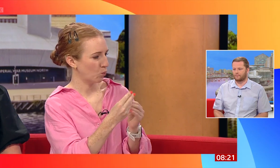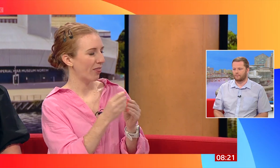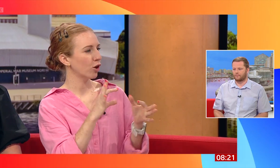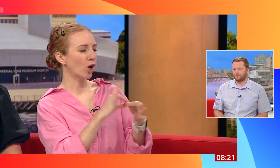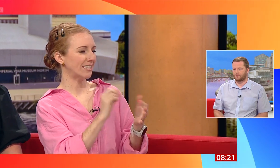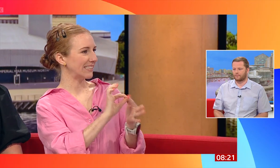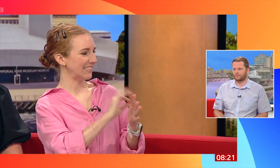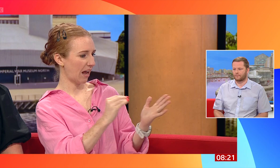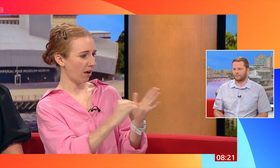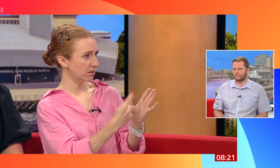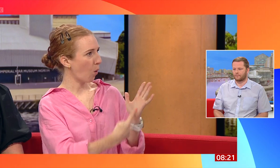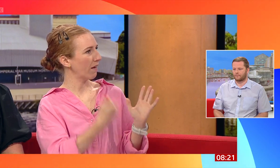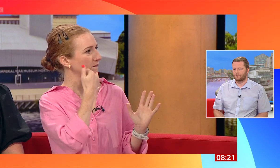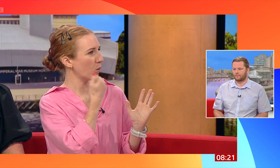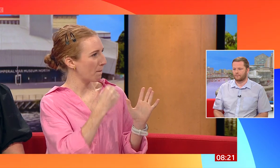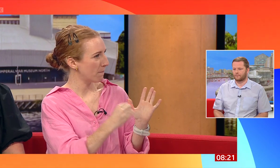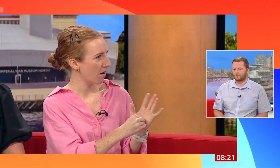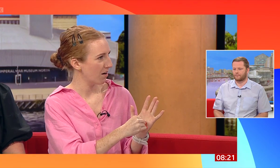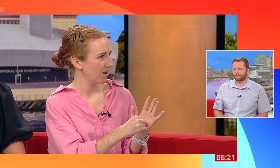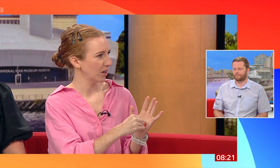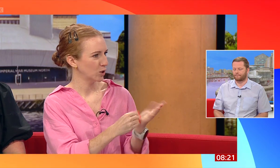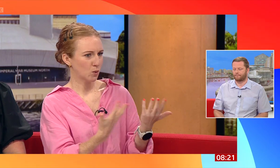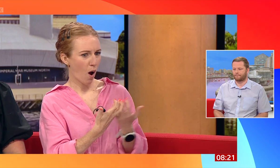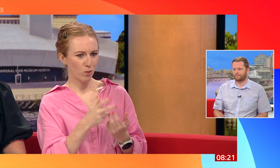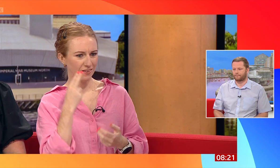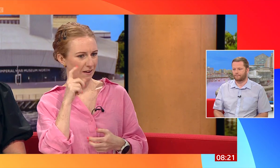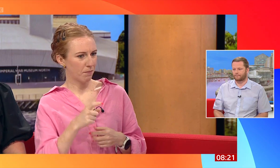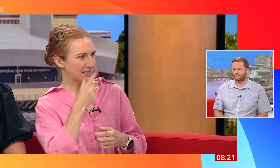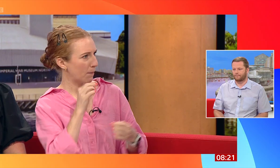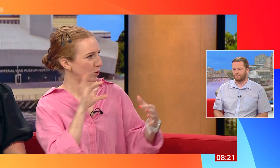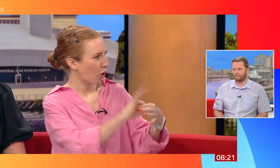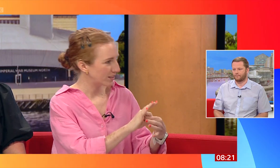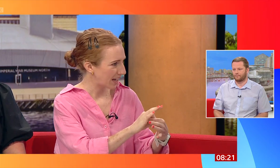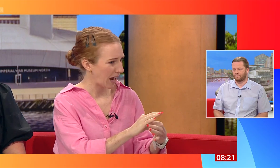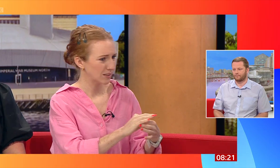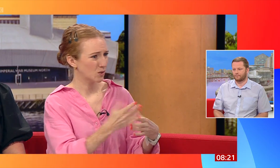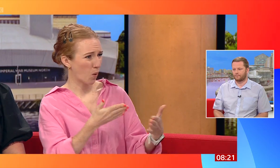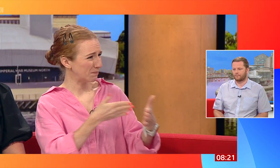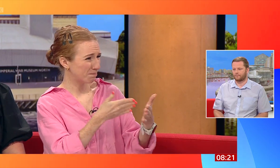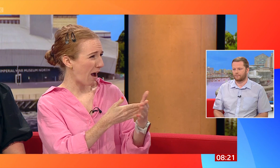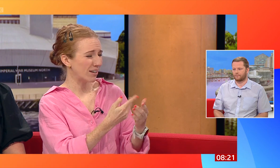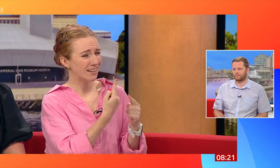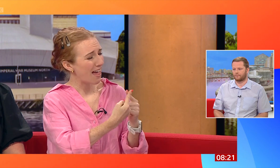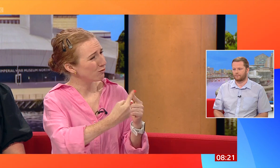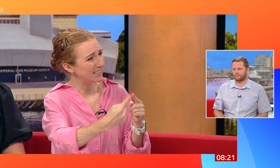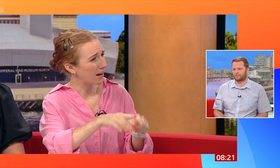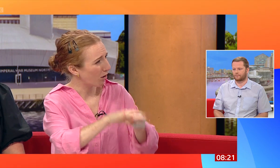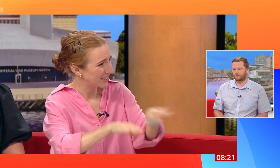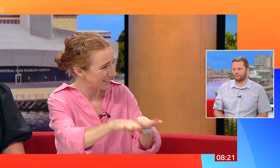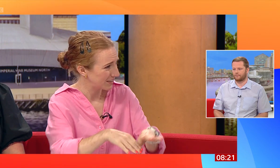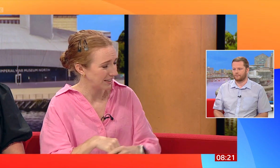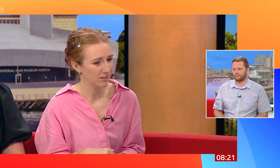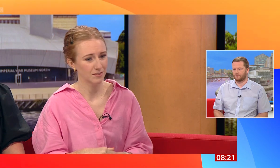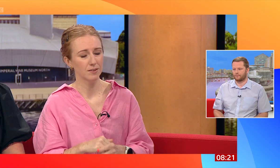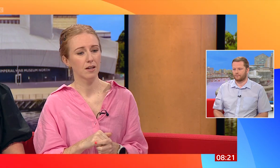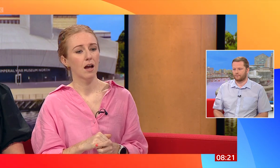may send a letter with the contact details. Again, it's only a telephone number, so expecting that deaf person to ring. So